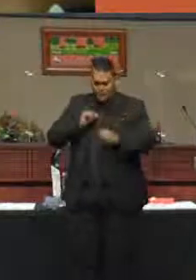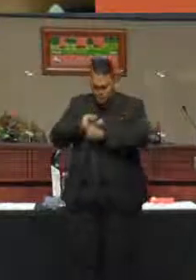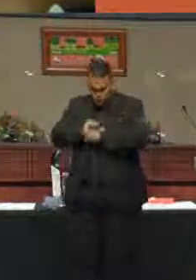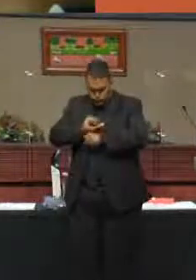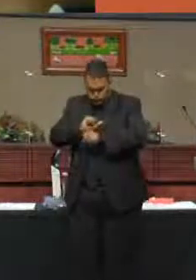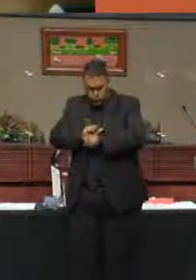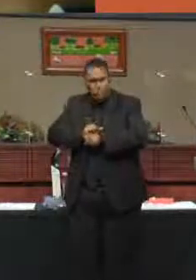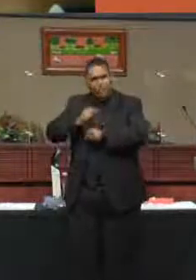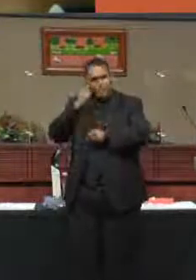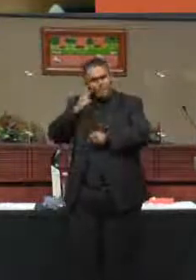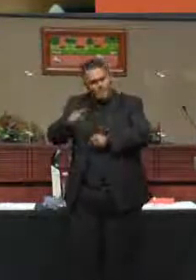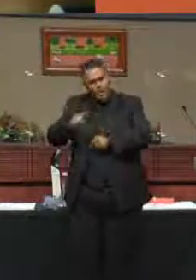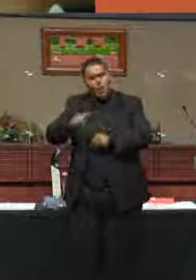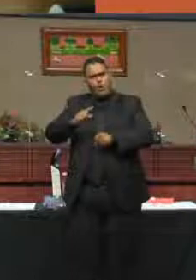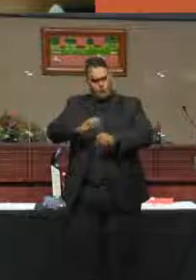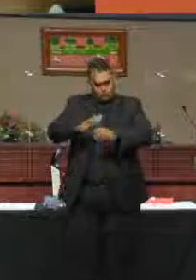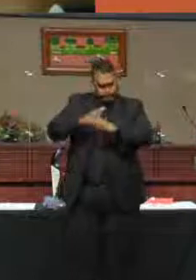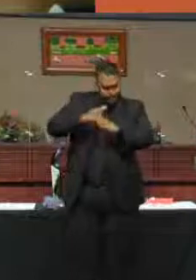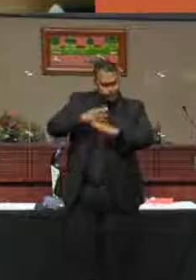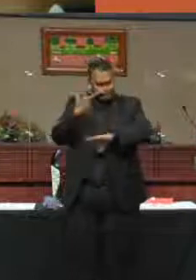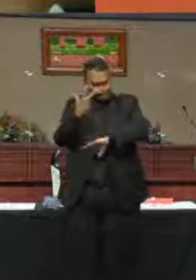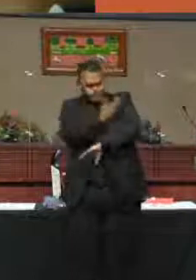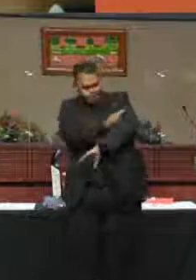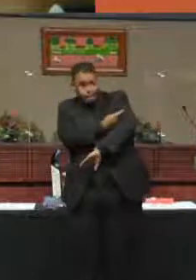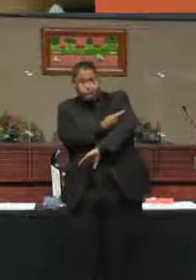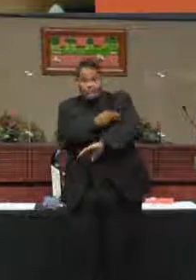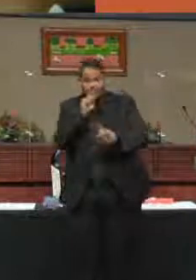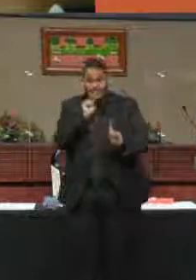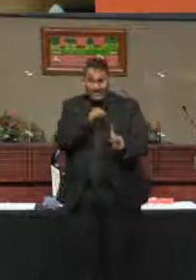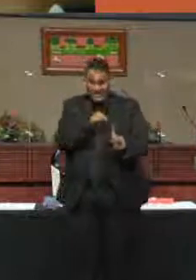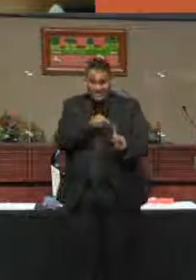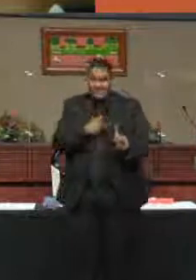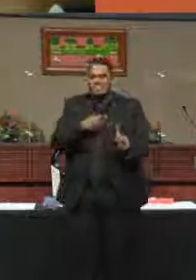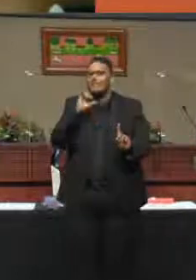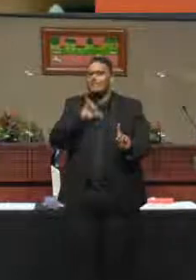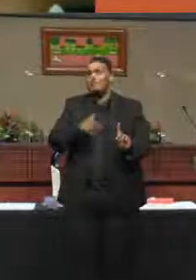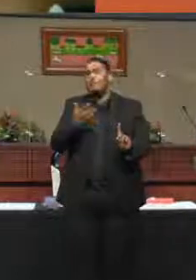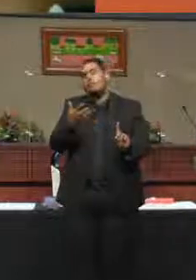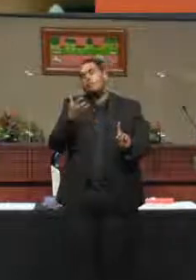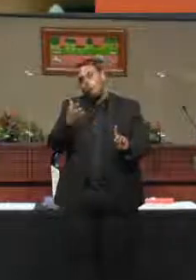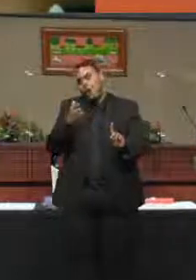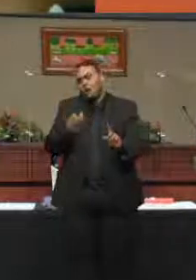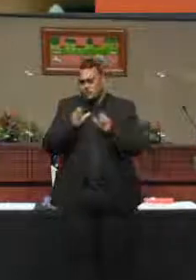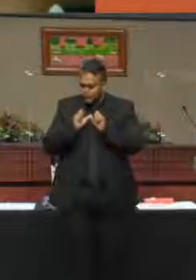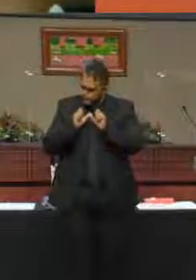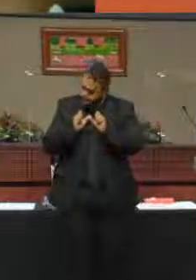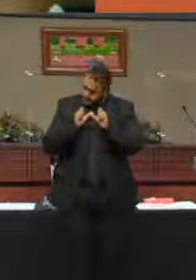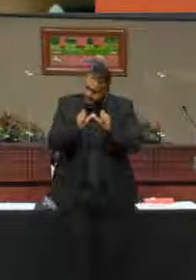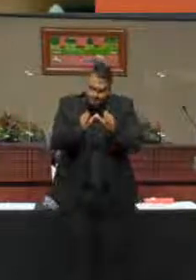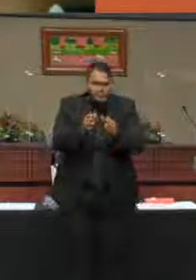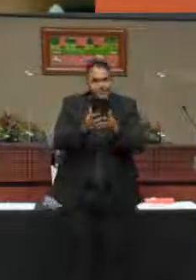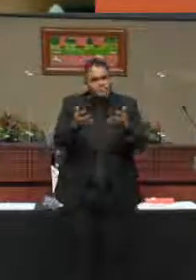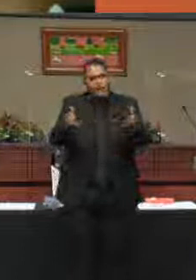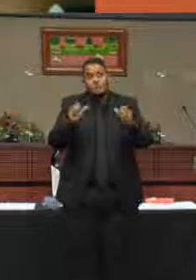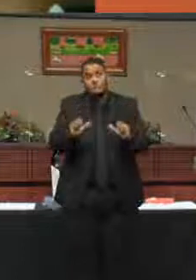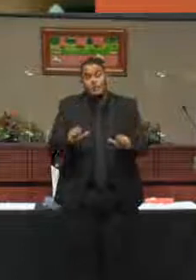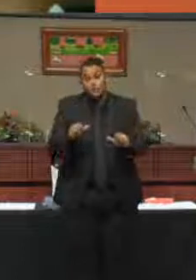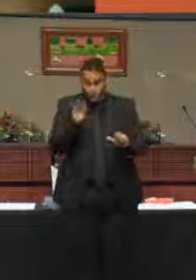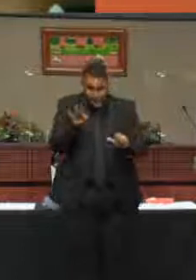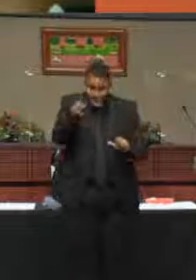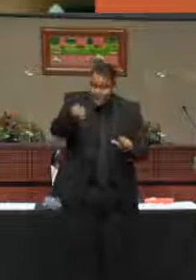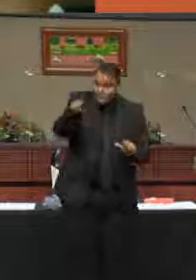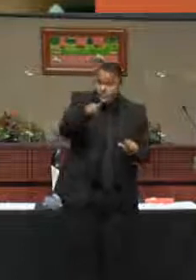an efficient pace to serve as many residents as possible. So if you can make an appointment, please do so. If